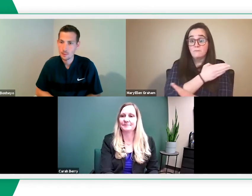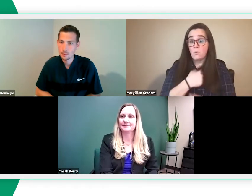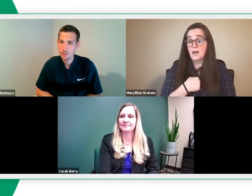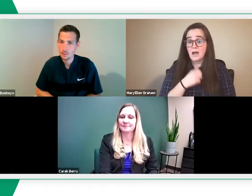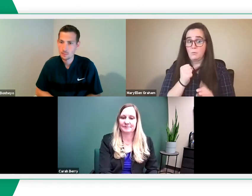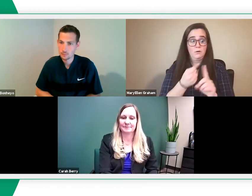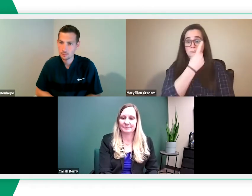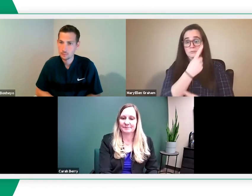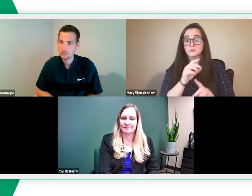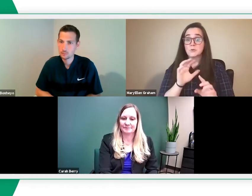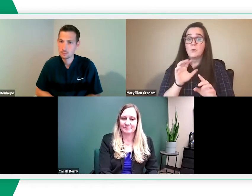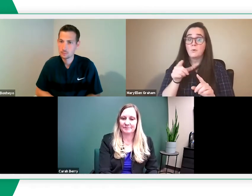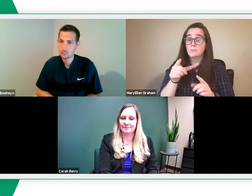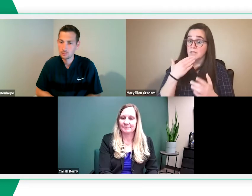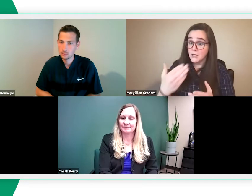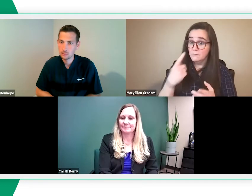I learned this.